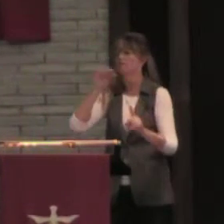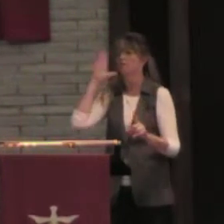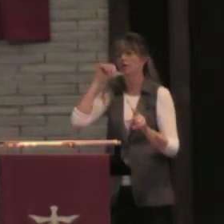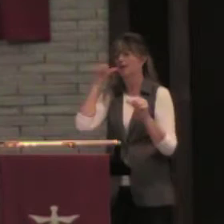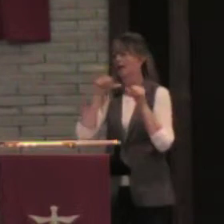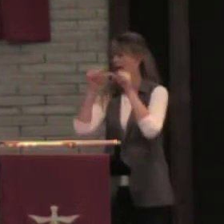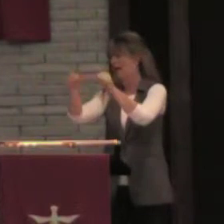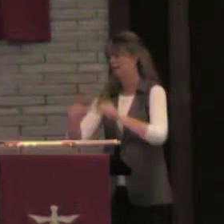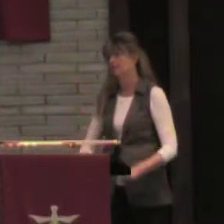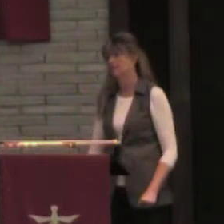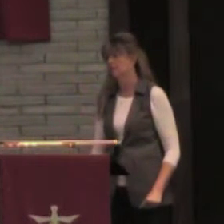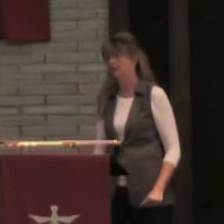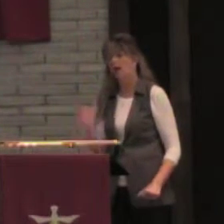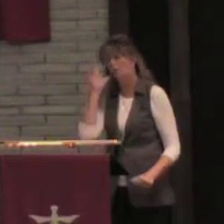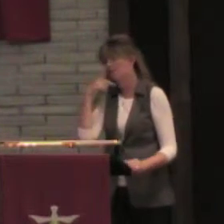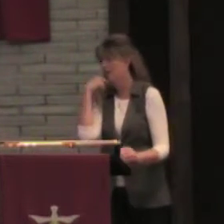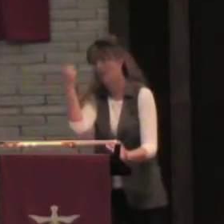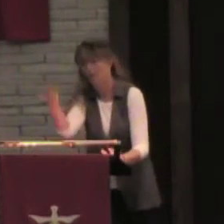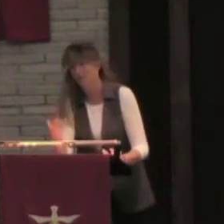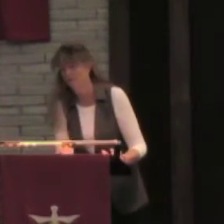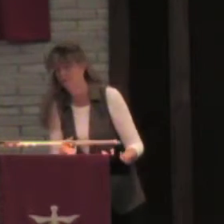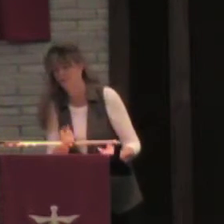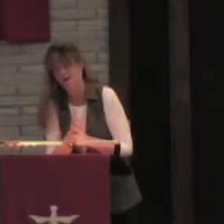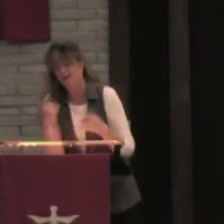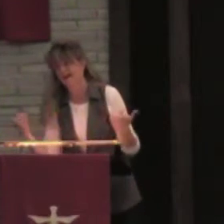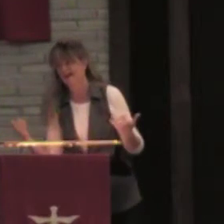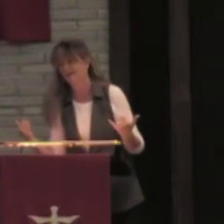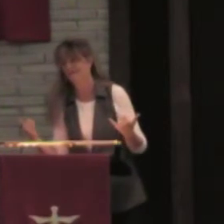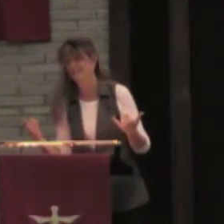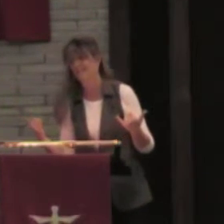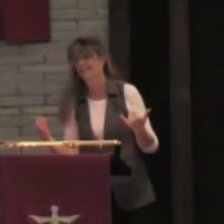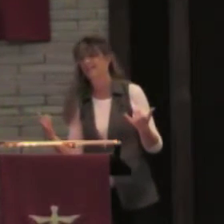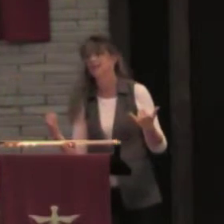Because then you won't find your dreams and you won't find your goals.